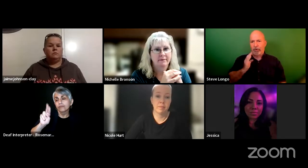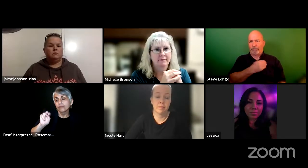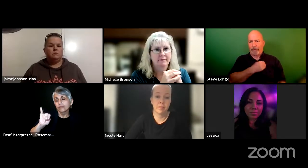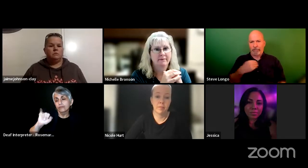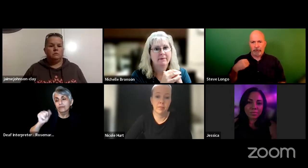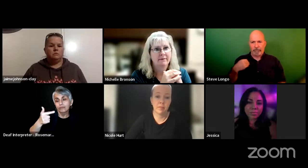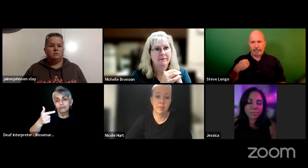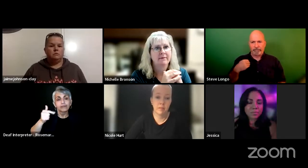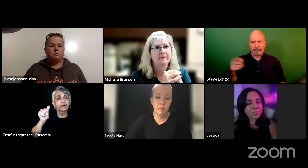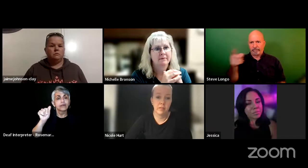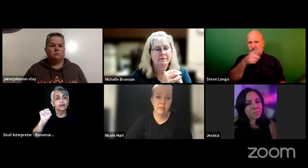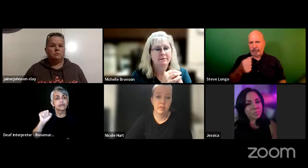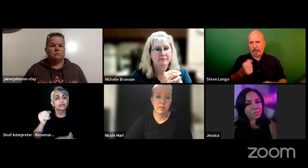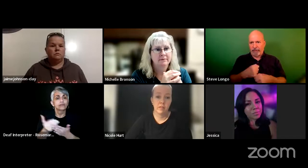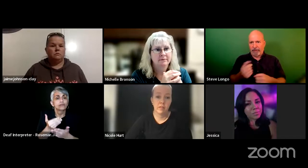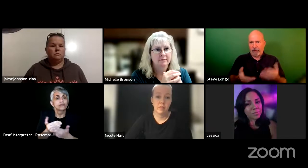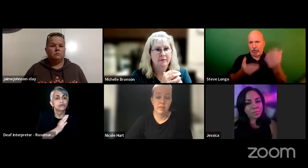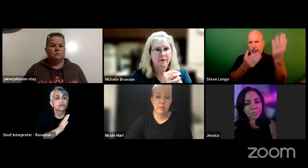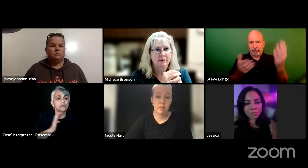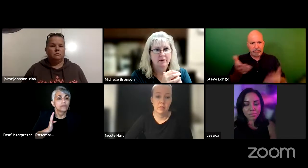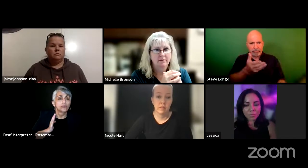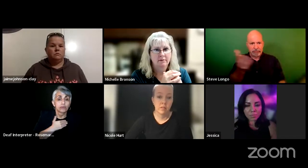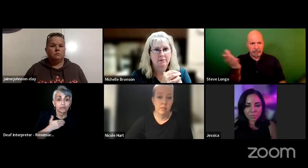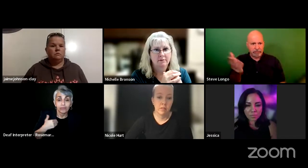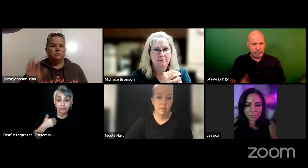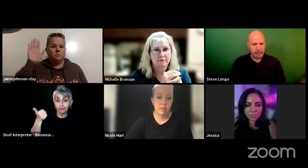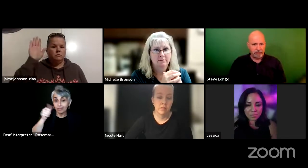Anna Bernick as a new board member.